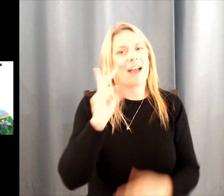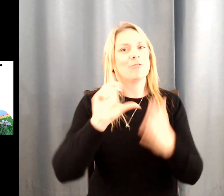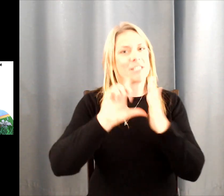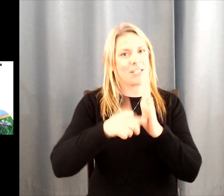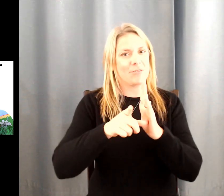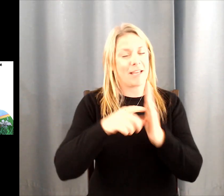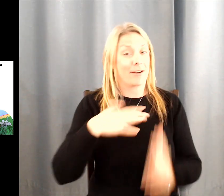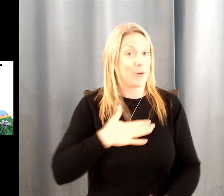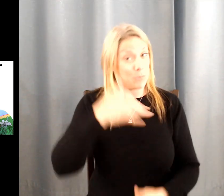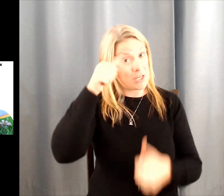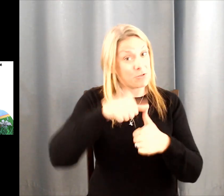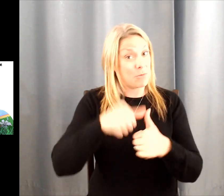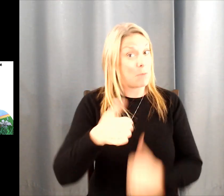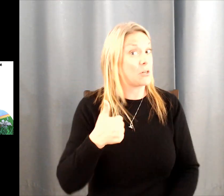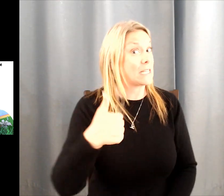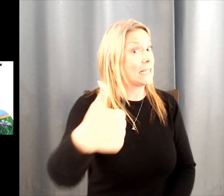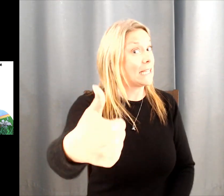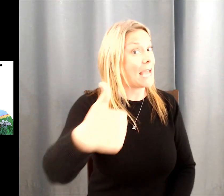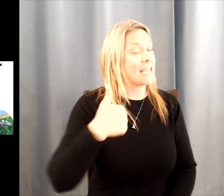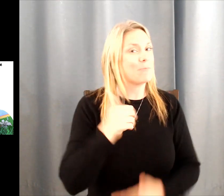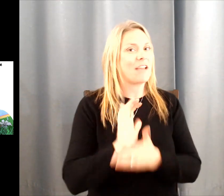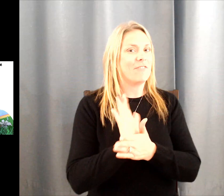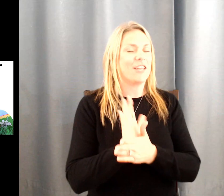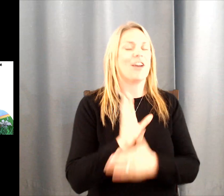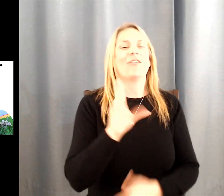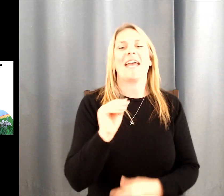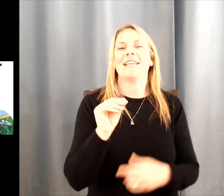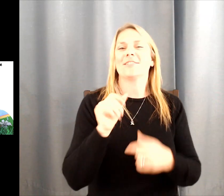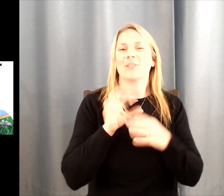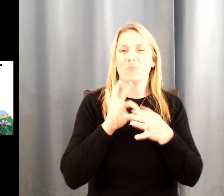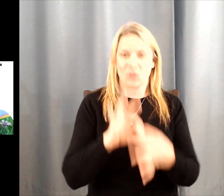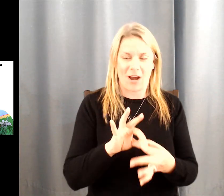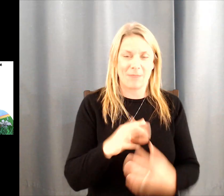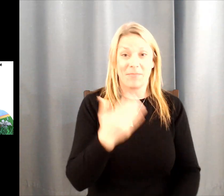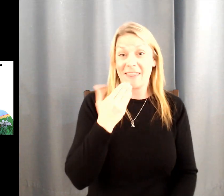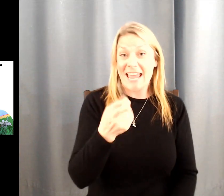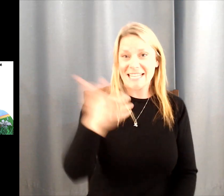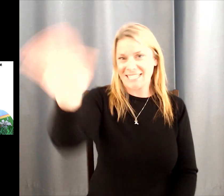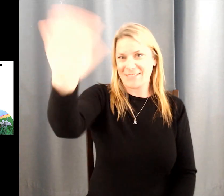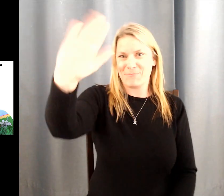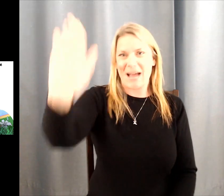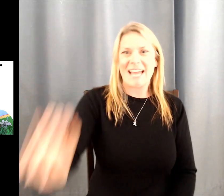see you later. Please remember to like my video and subscribe. Thanks. Bye.